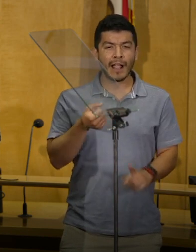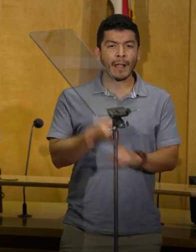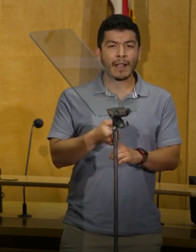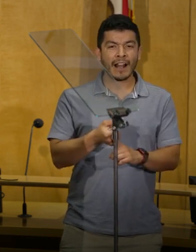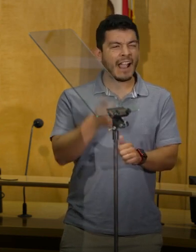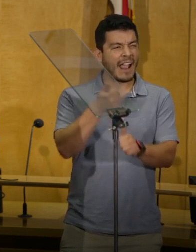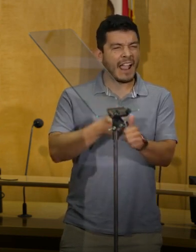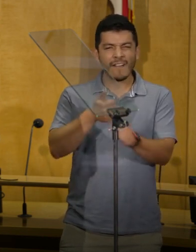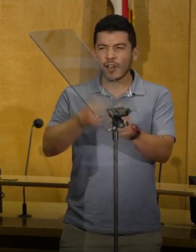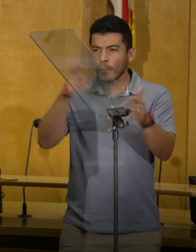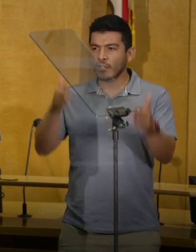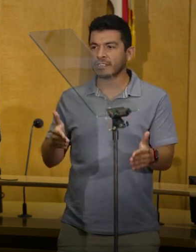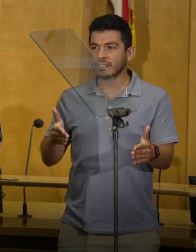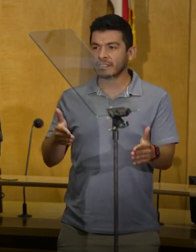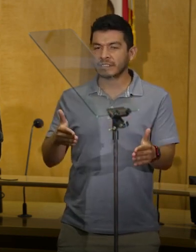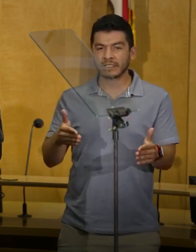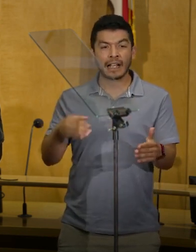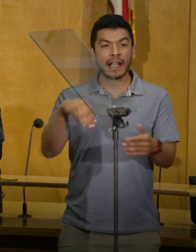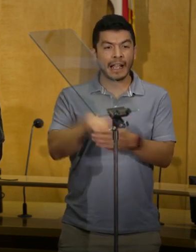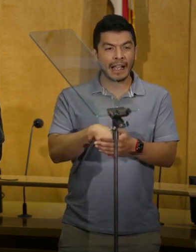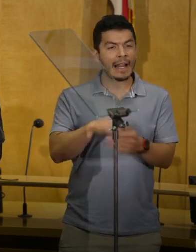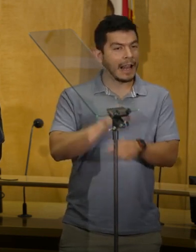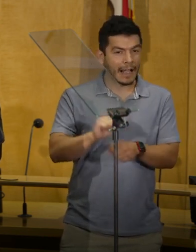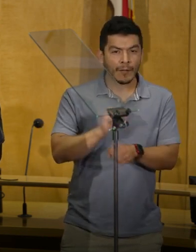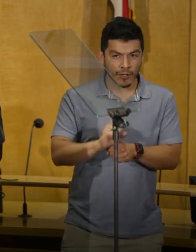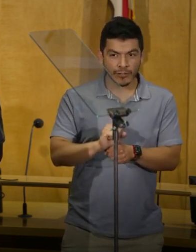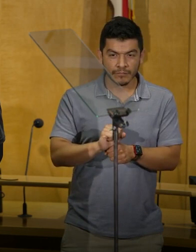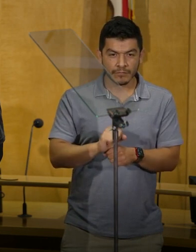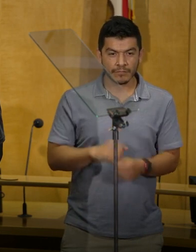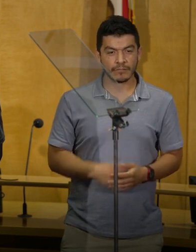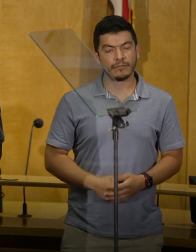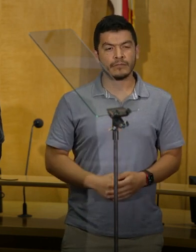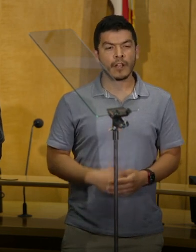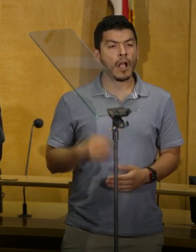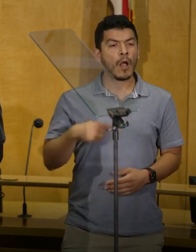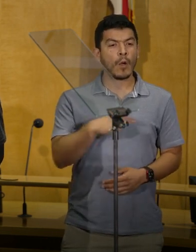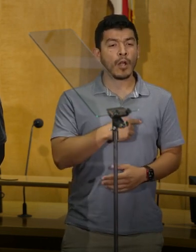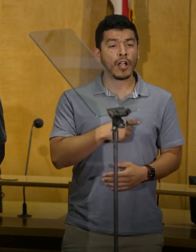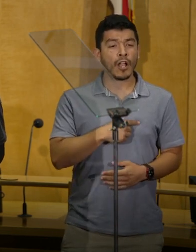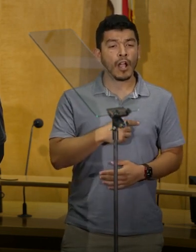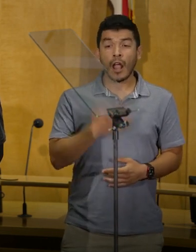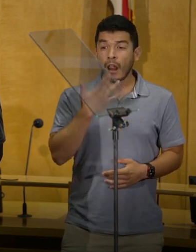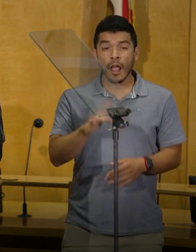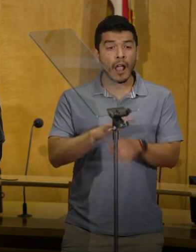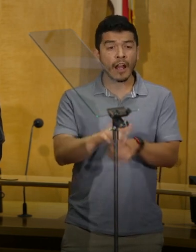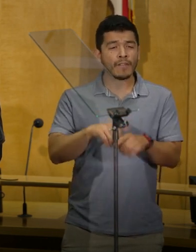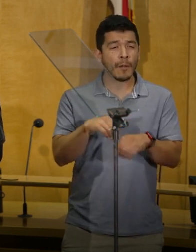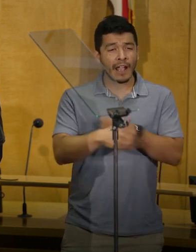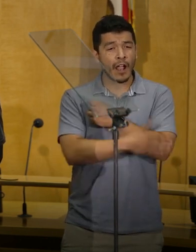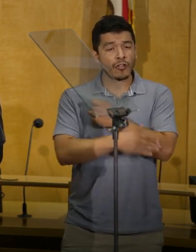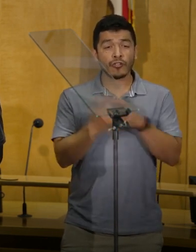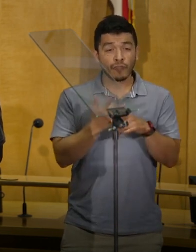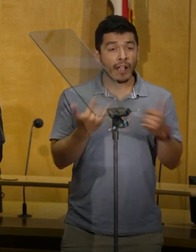every single person that is in labor. We are fortunate enough to be in a country